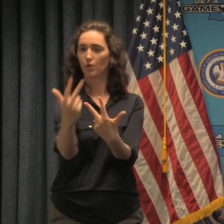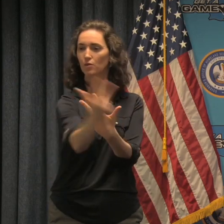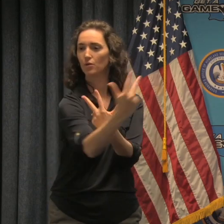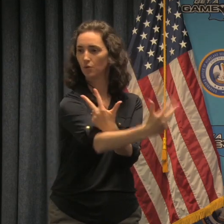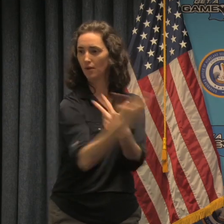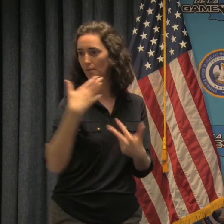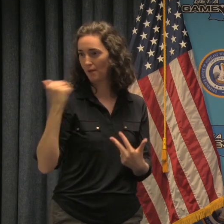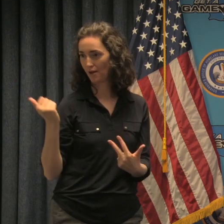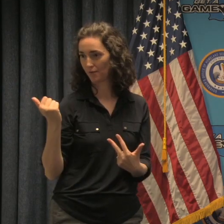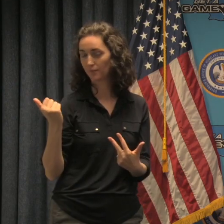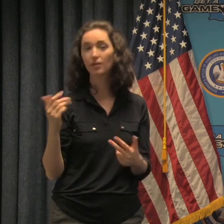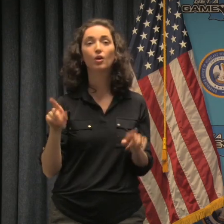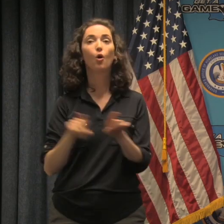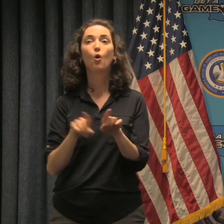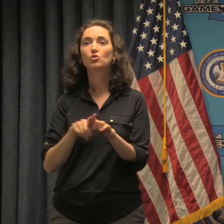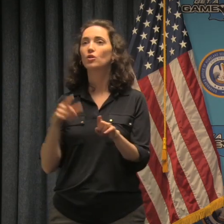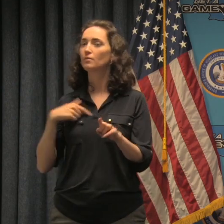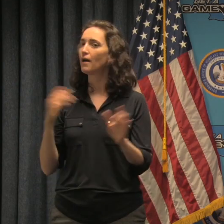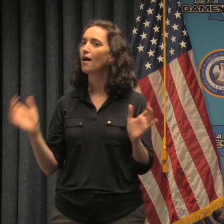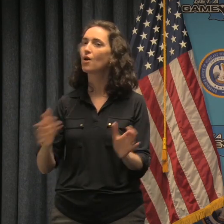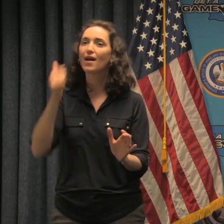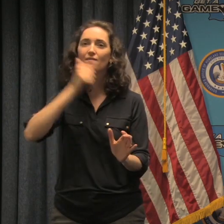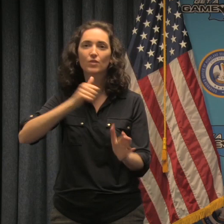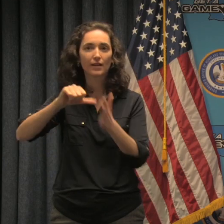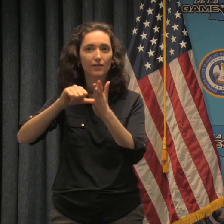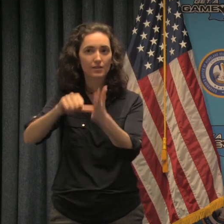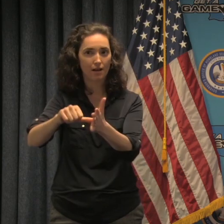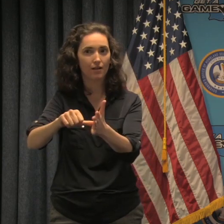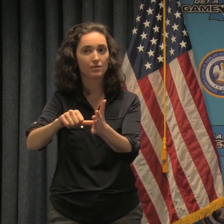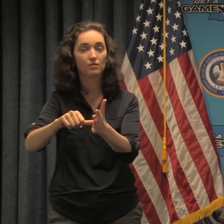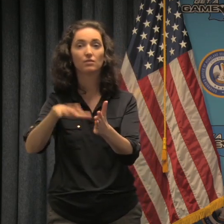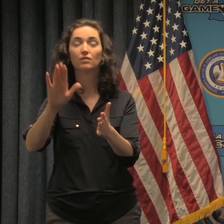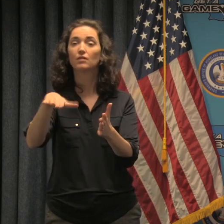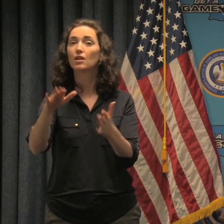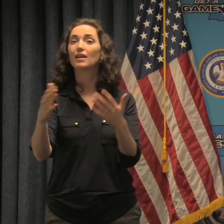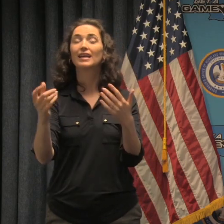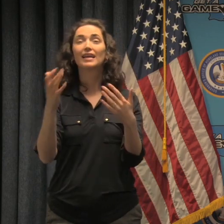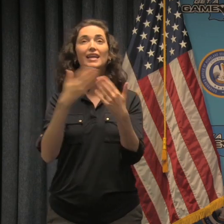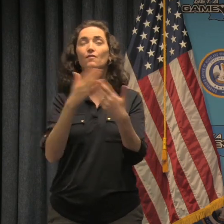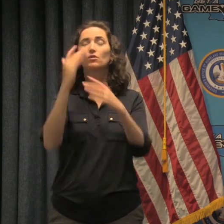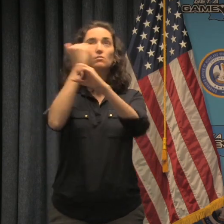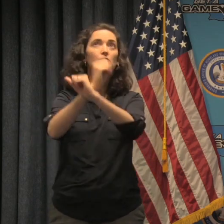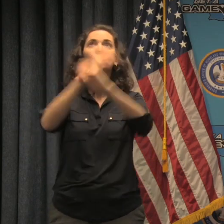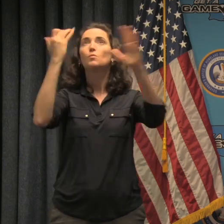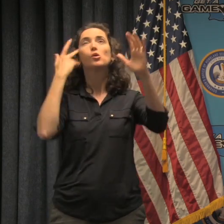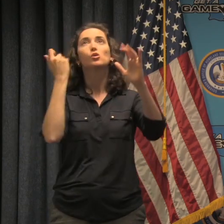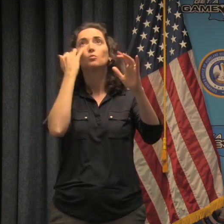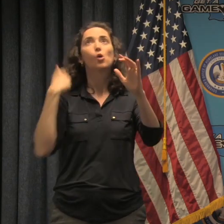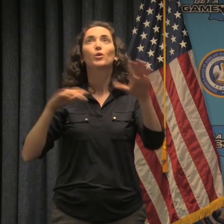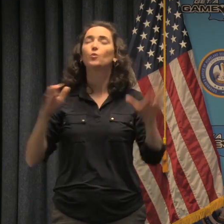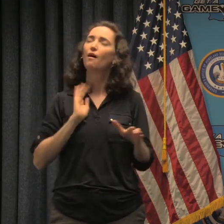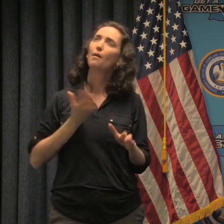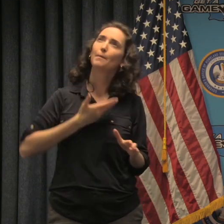really even under our best case scenario, it is an extremely tough situation for our